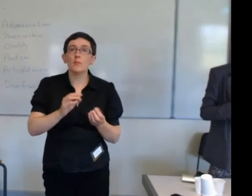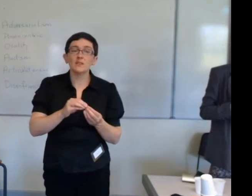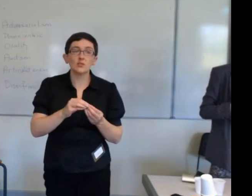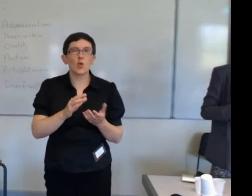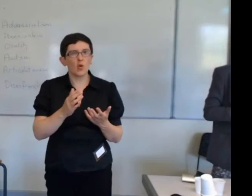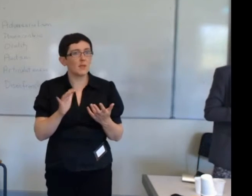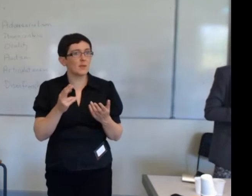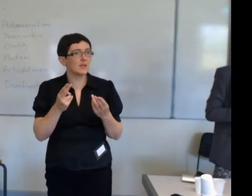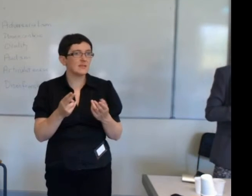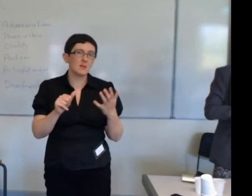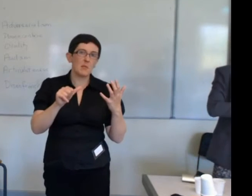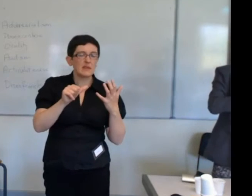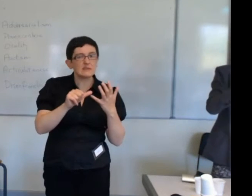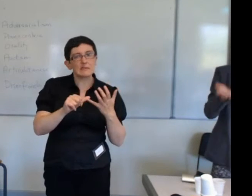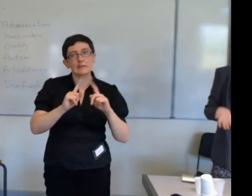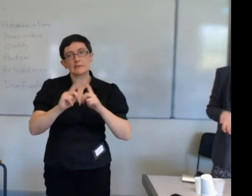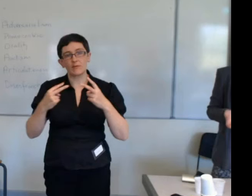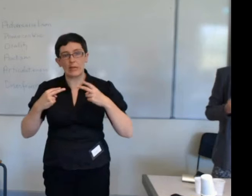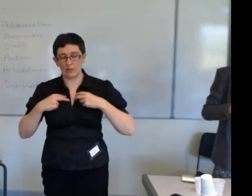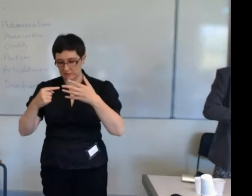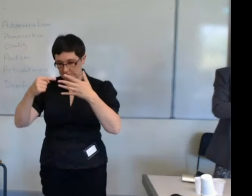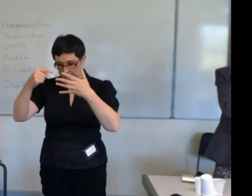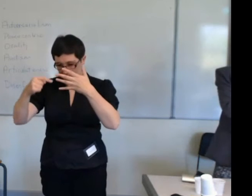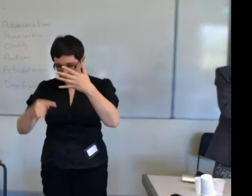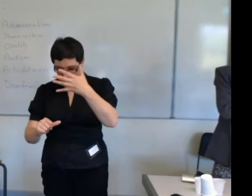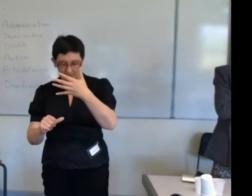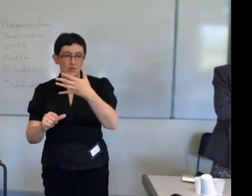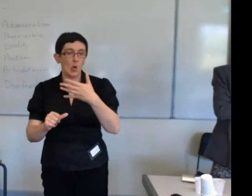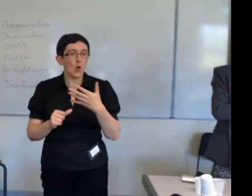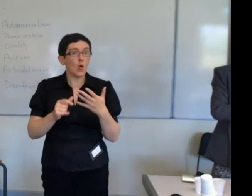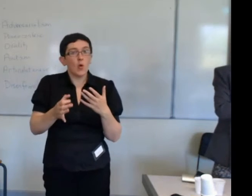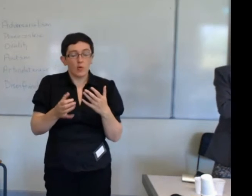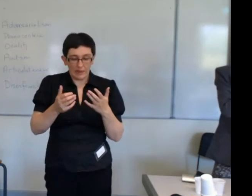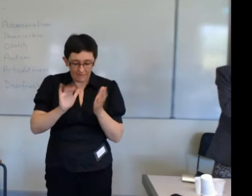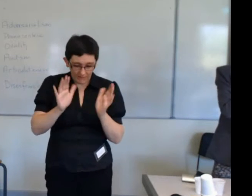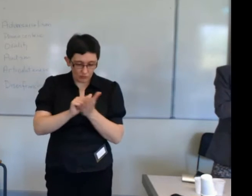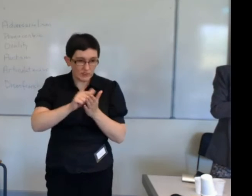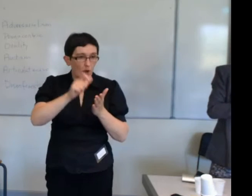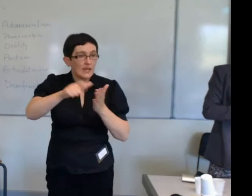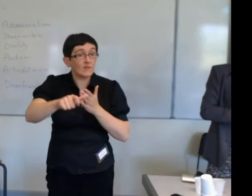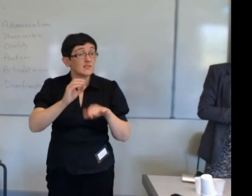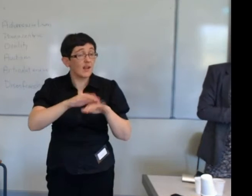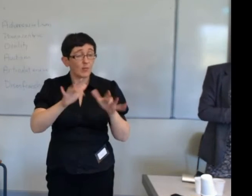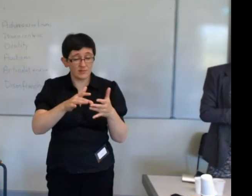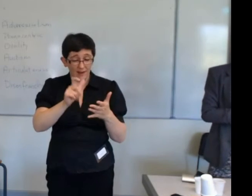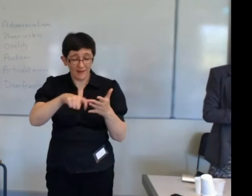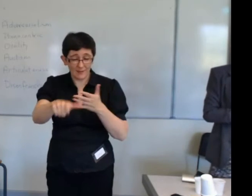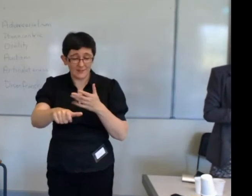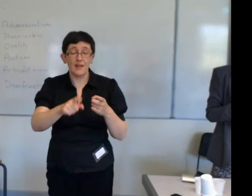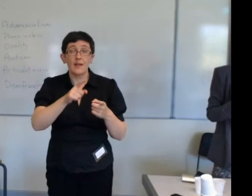probably need about six different languages, and listed those off. And we got leaflets printed and they're up on our website. But the thing we've learned